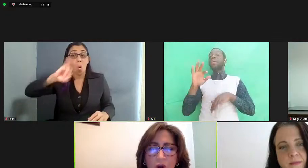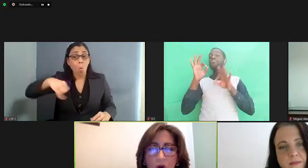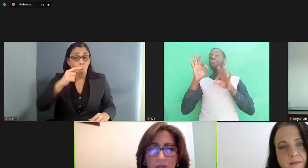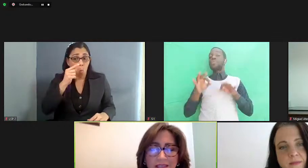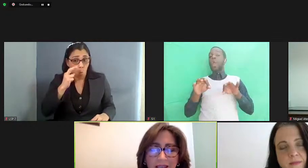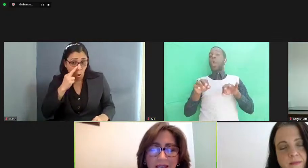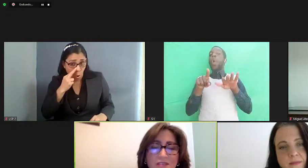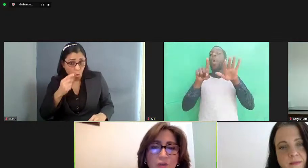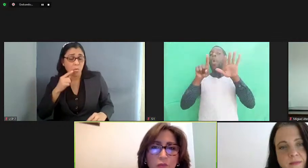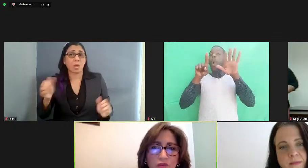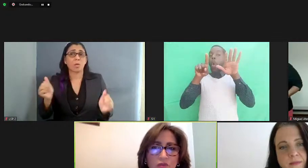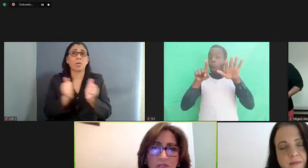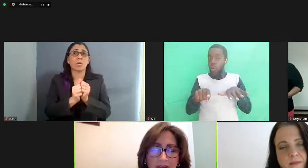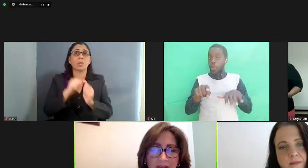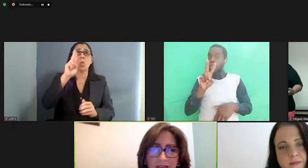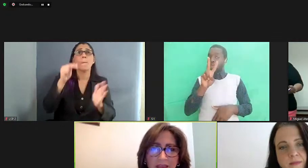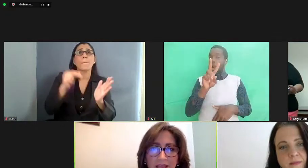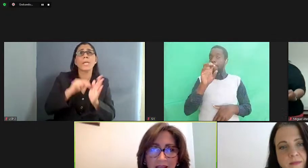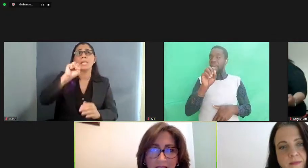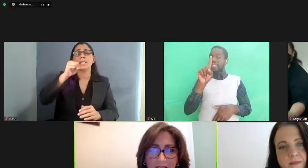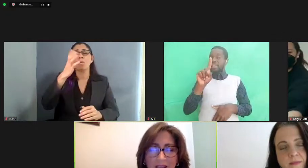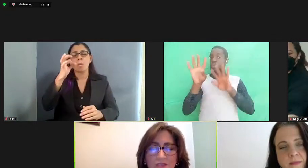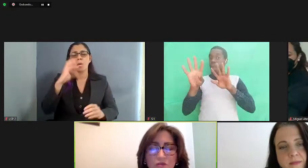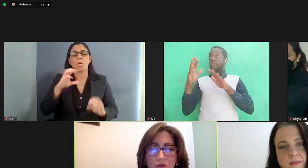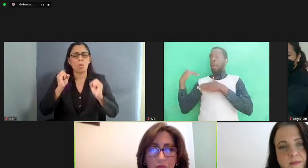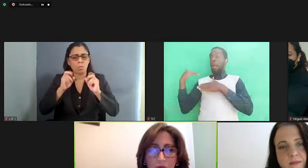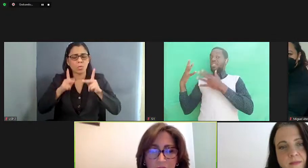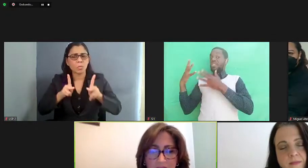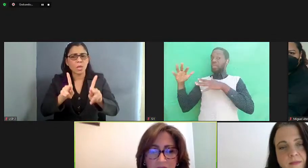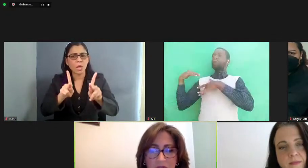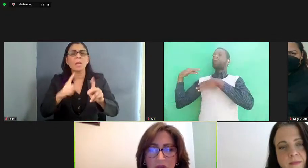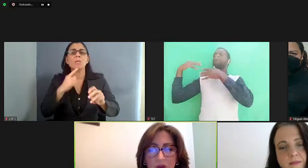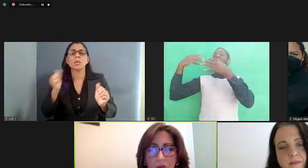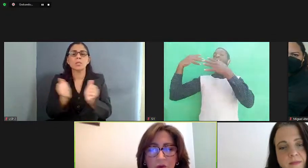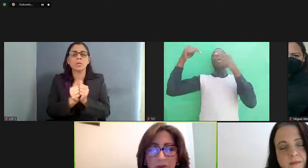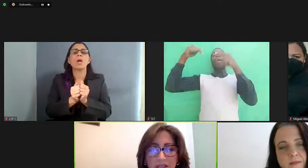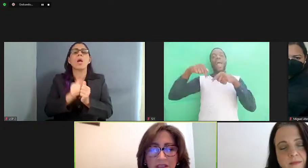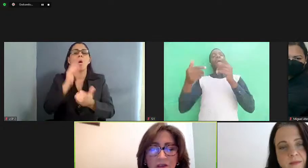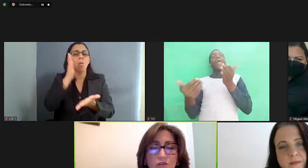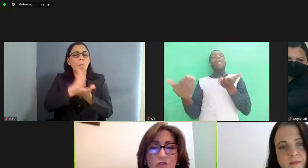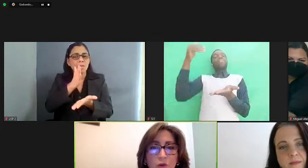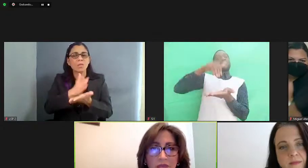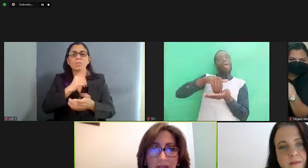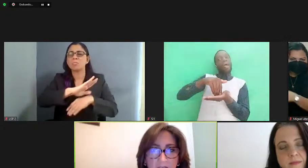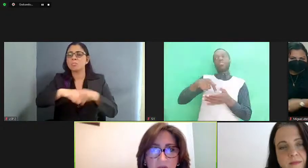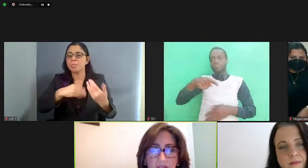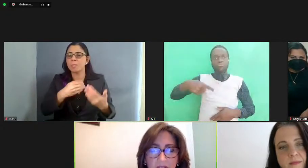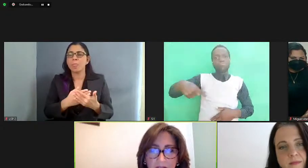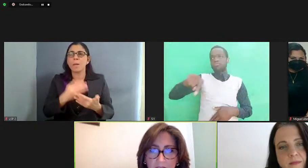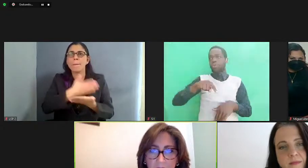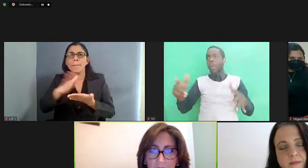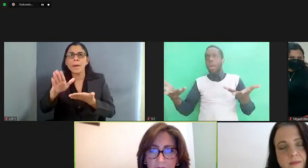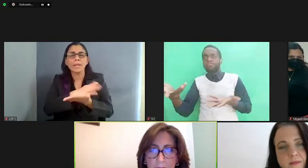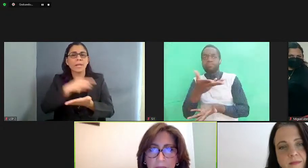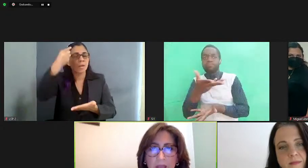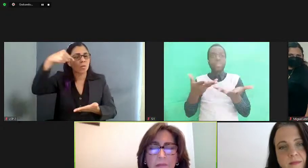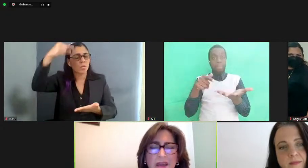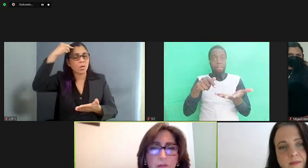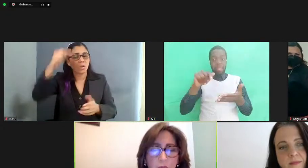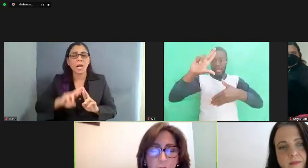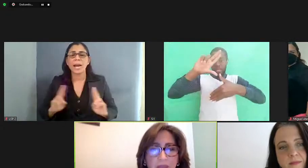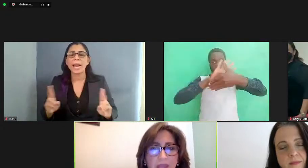meeting in june 2019 has this opportunity of generating these commitments on behalf of the